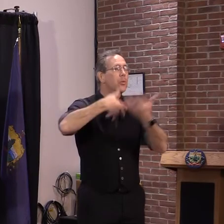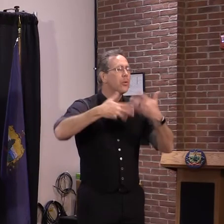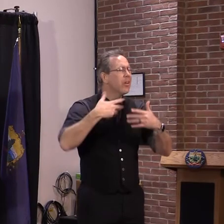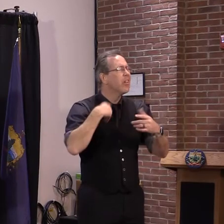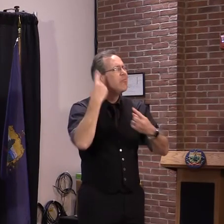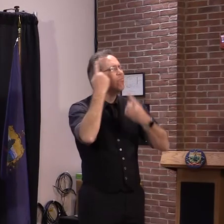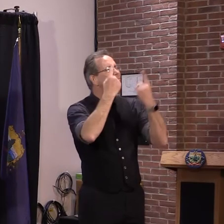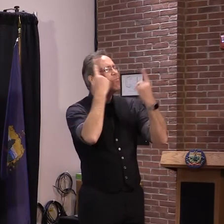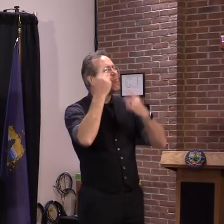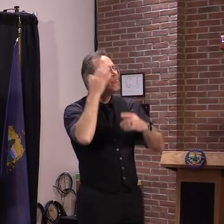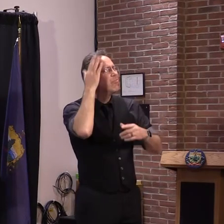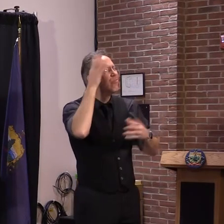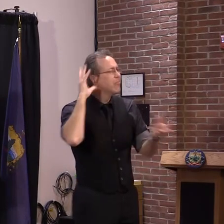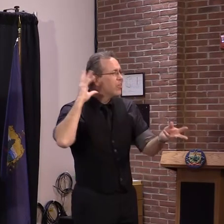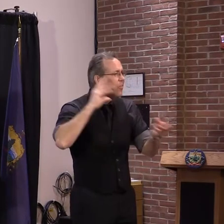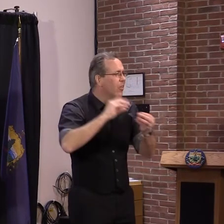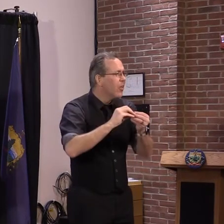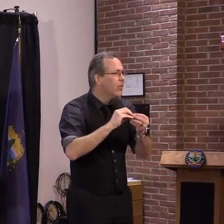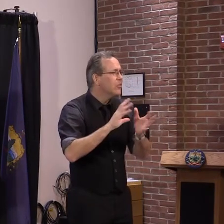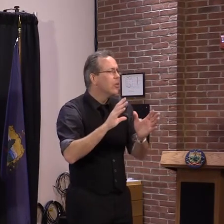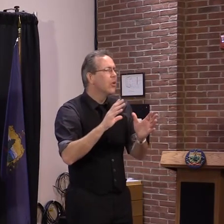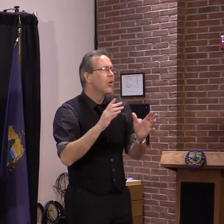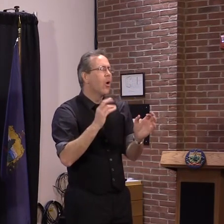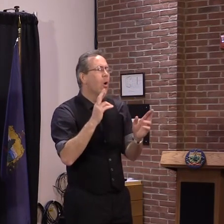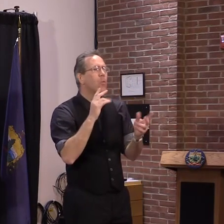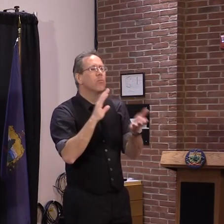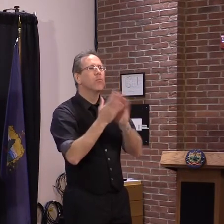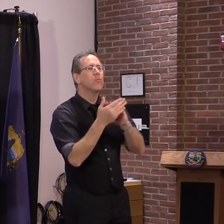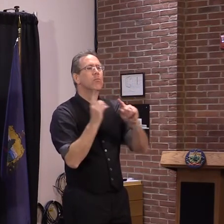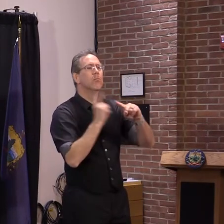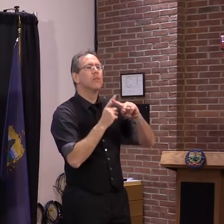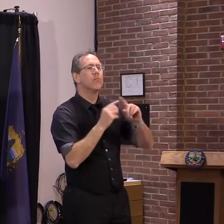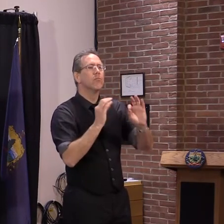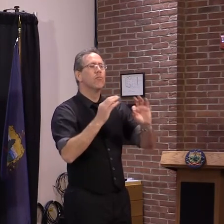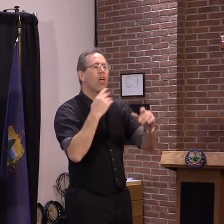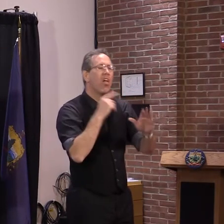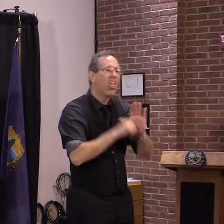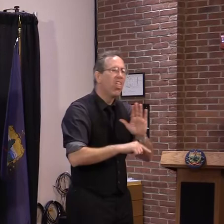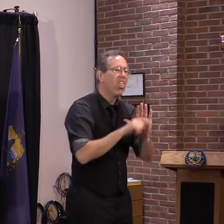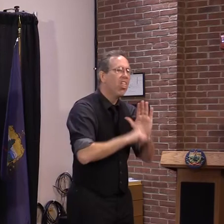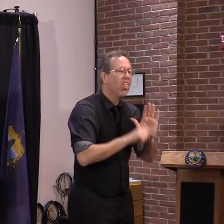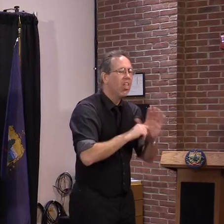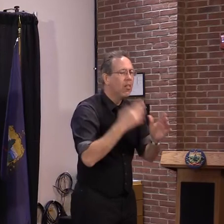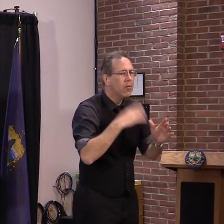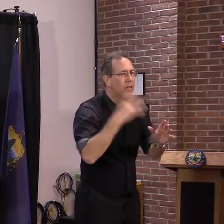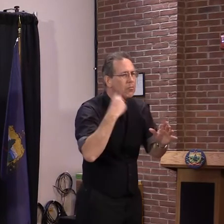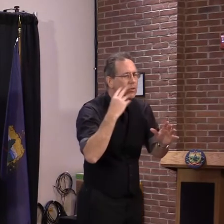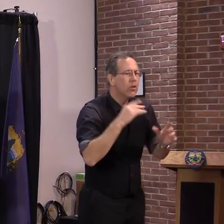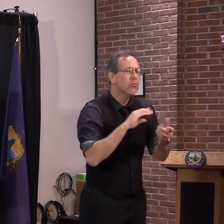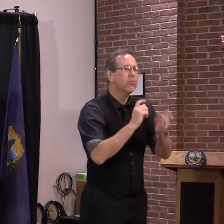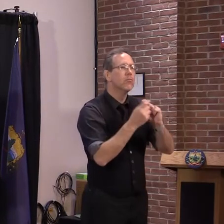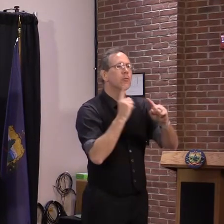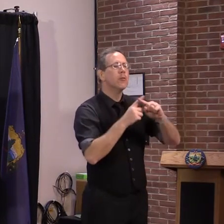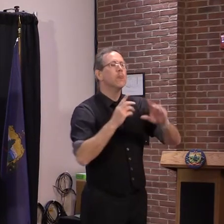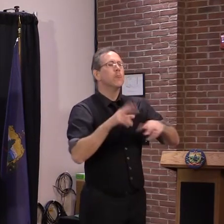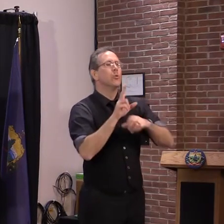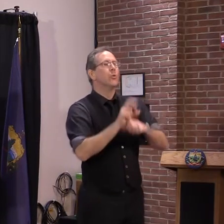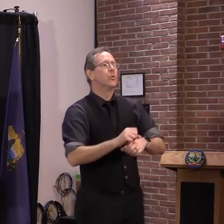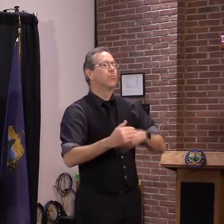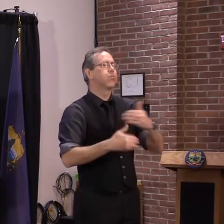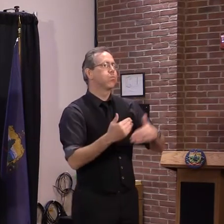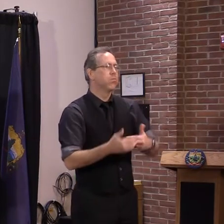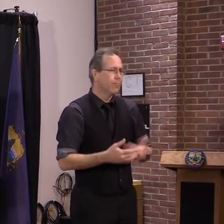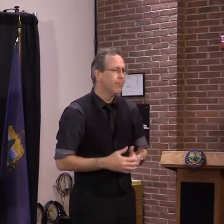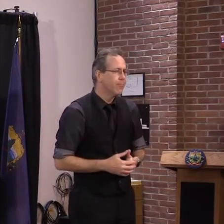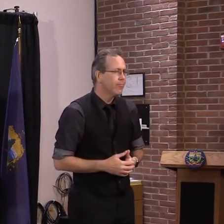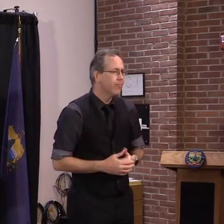be a good combination to, you know, see a really serious drop in cases. Yeah, you know, I appreciate what you're saying in that regard. I would